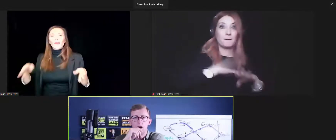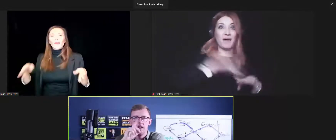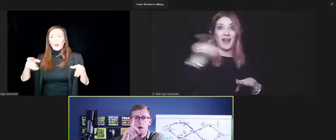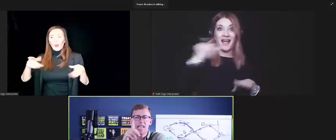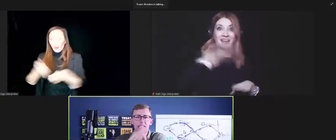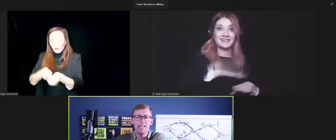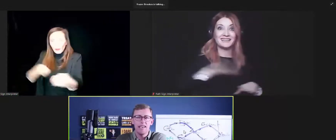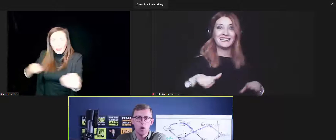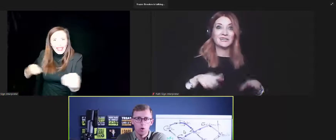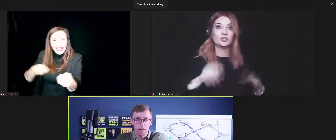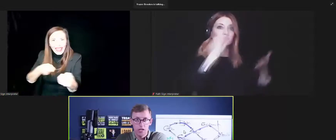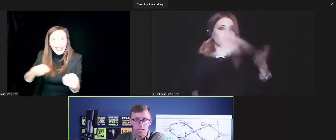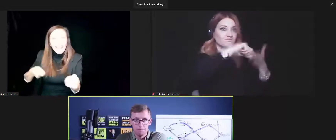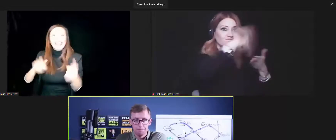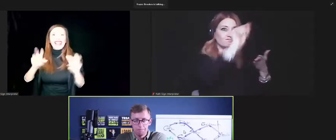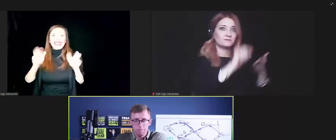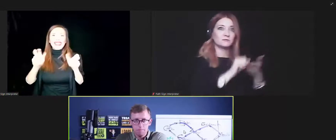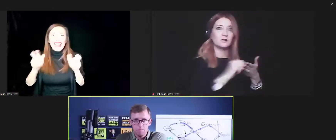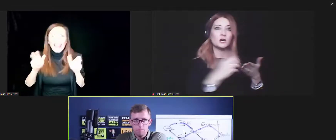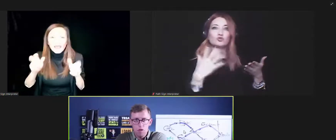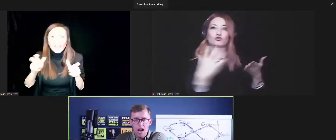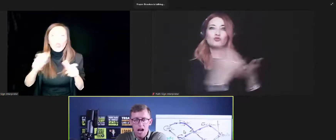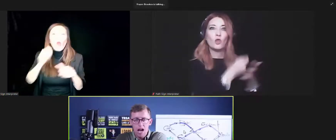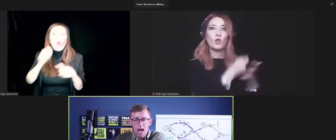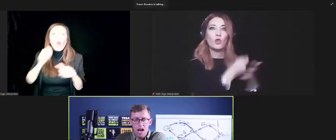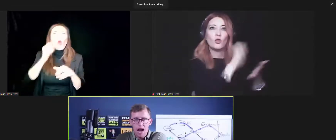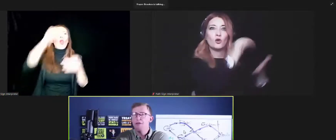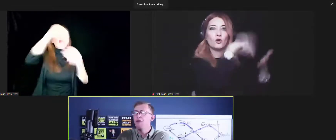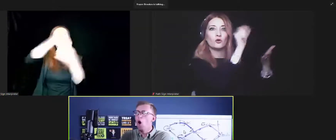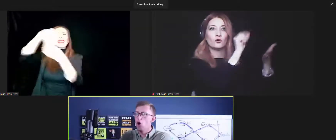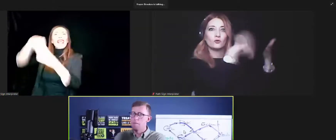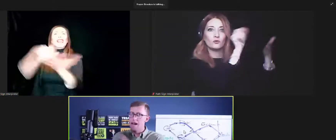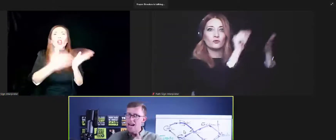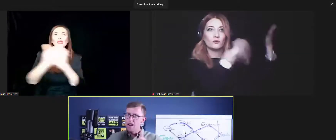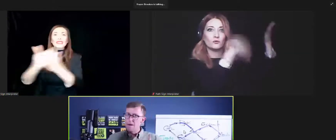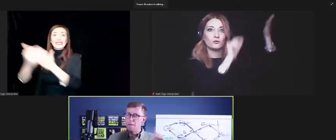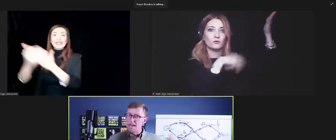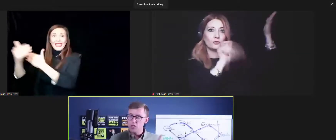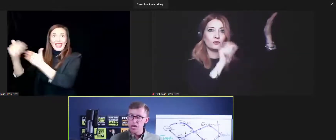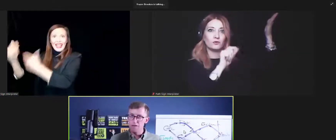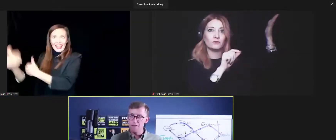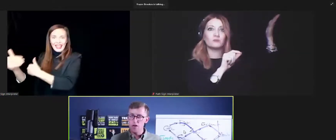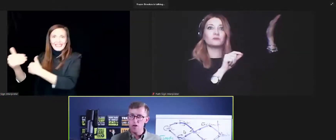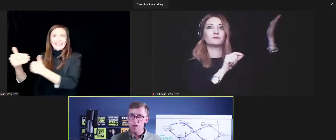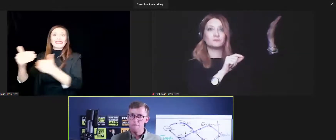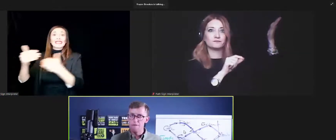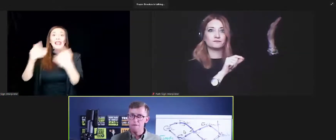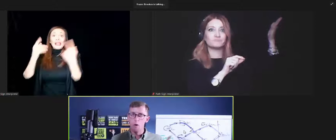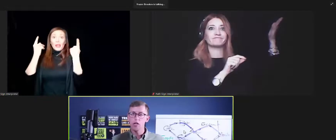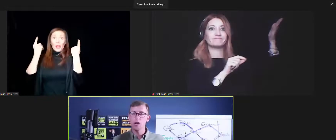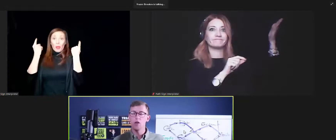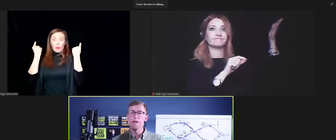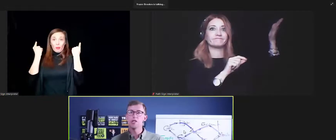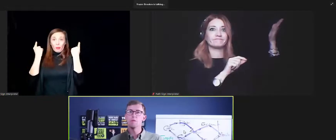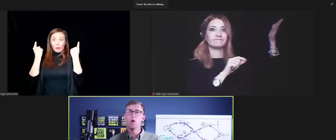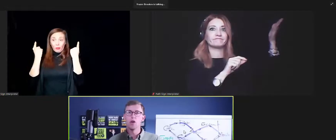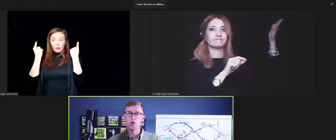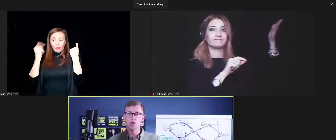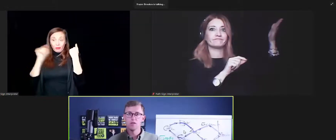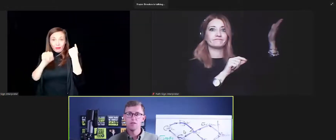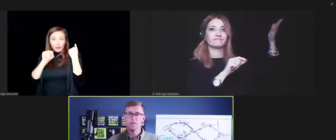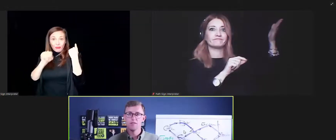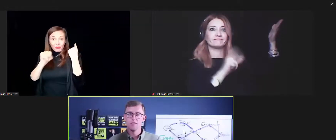Now, I was 18 years old at this time. I thought my dad had been a bit selfish, focusing on the business more than